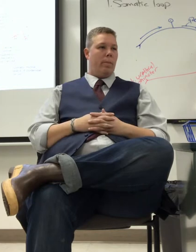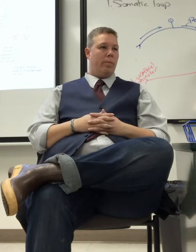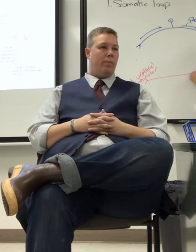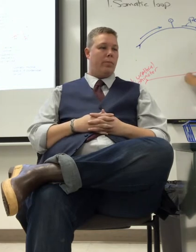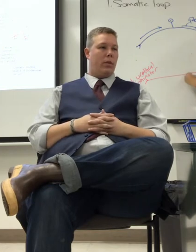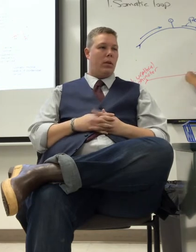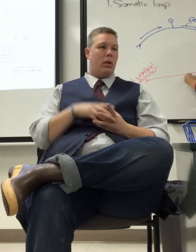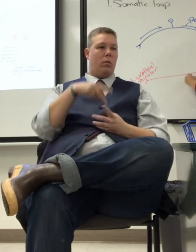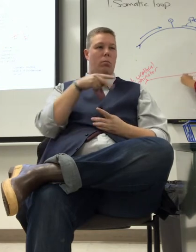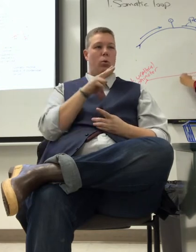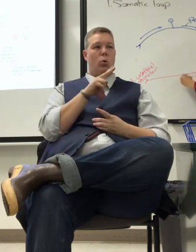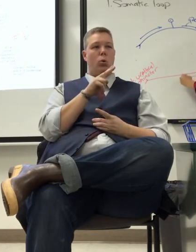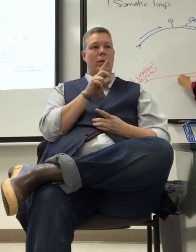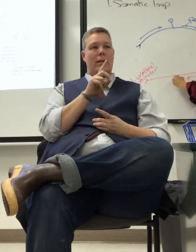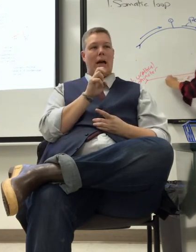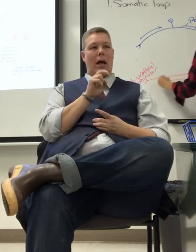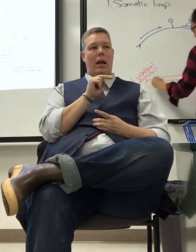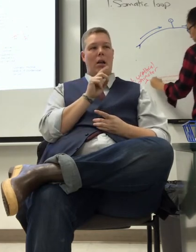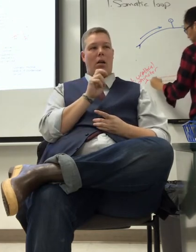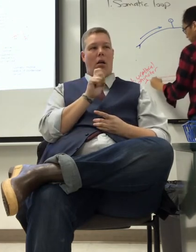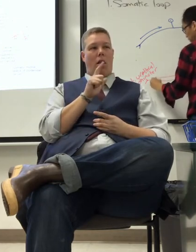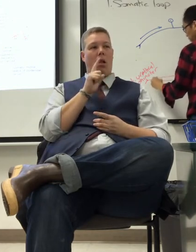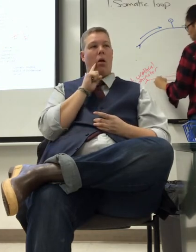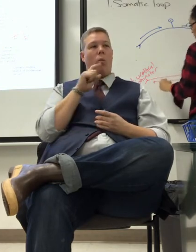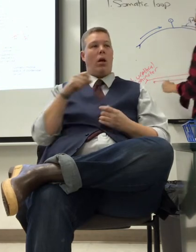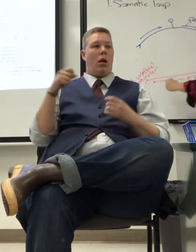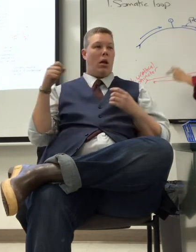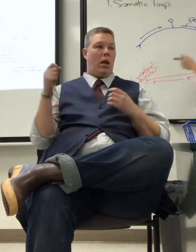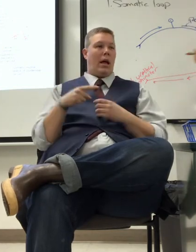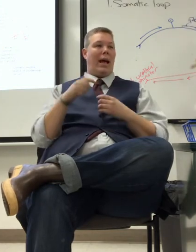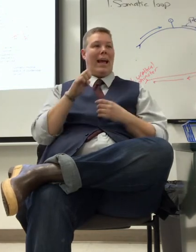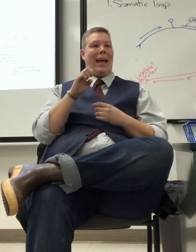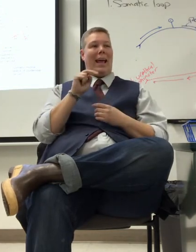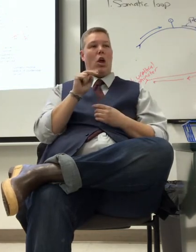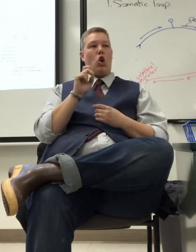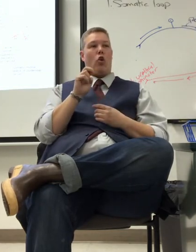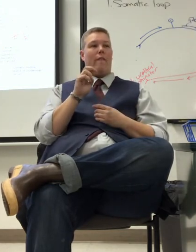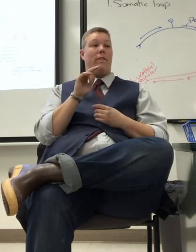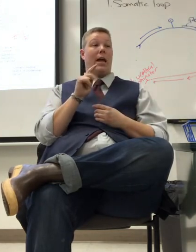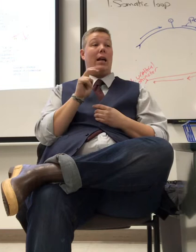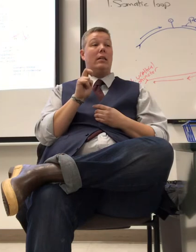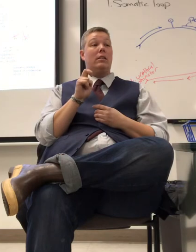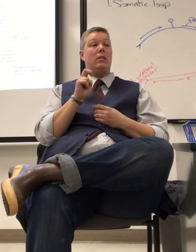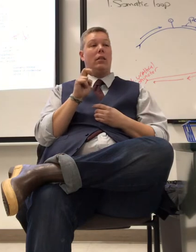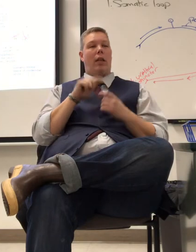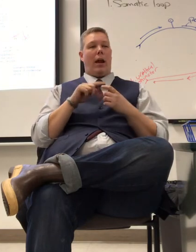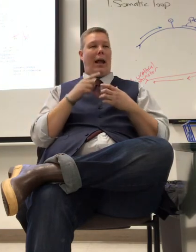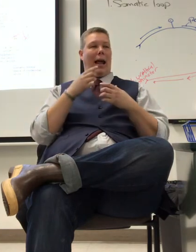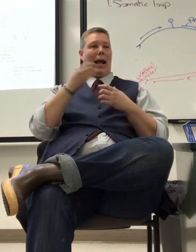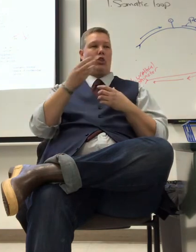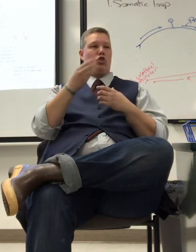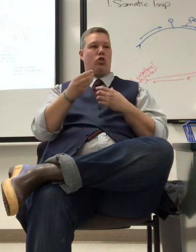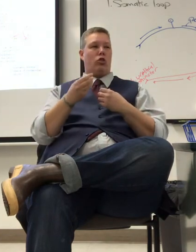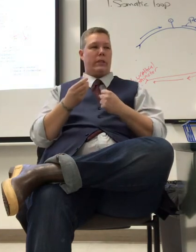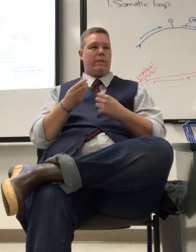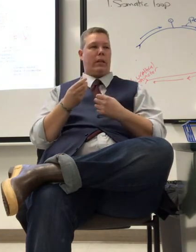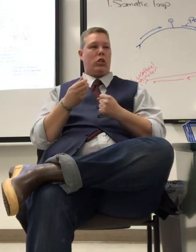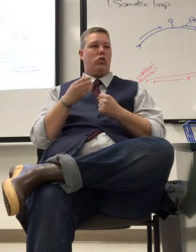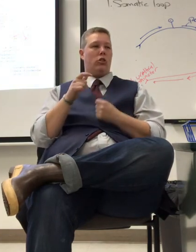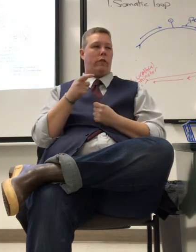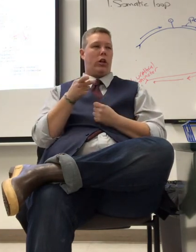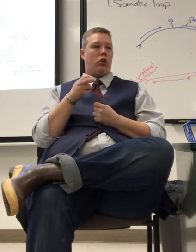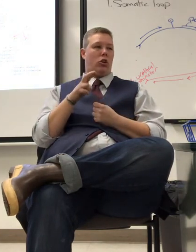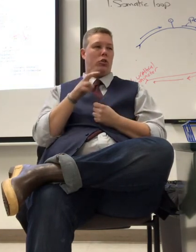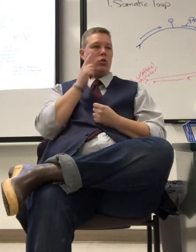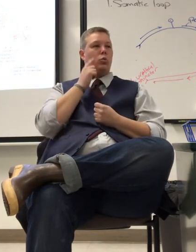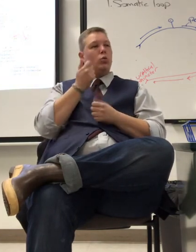Because pudendal innervates the external sphincter, you shut it and you help store